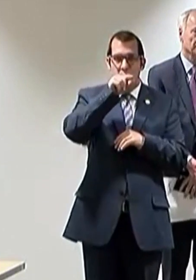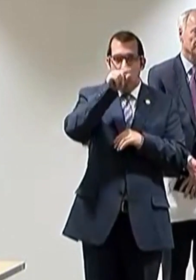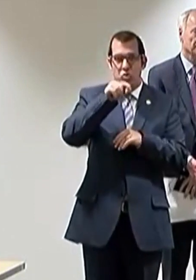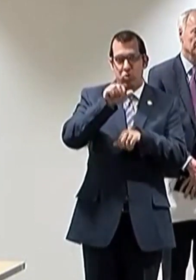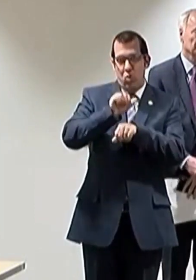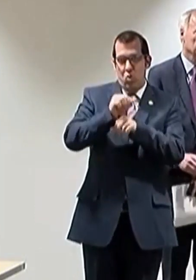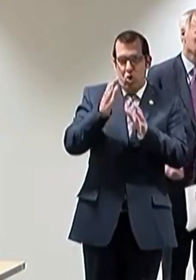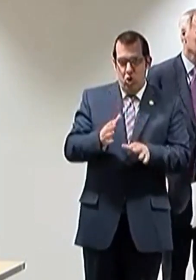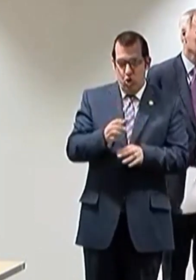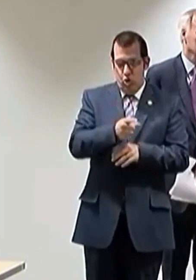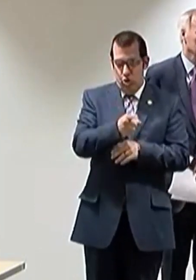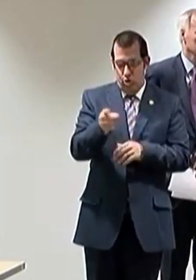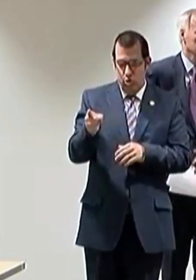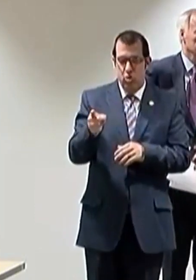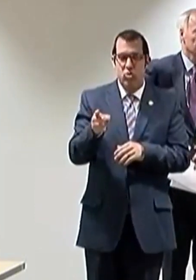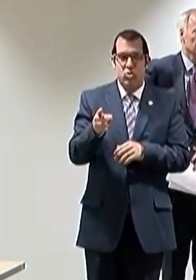workers